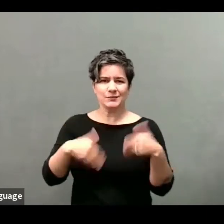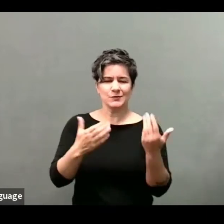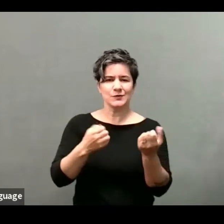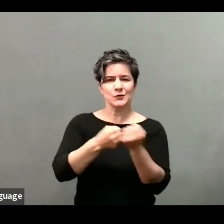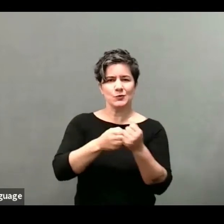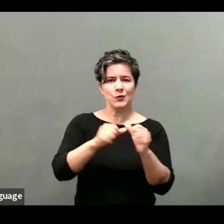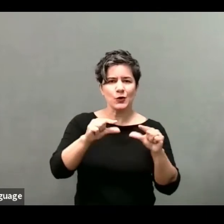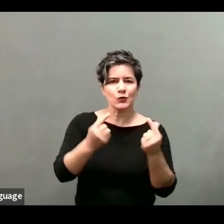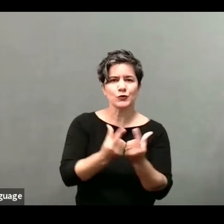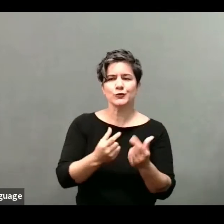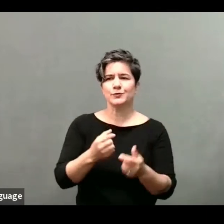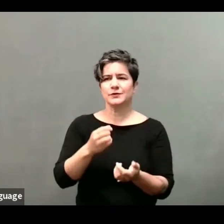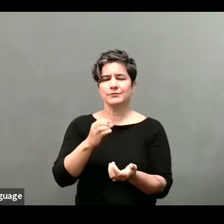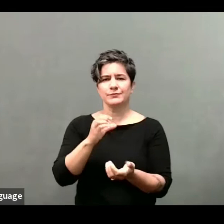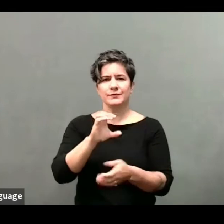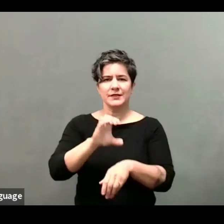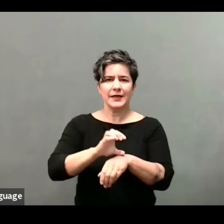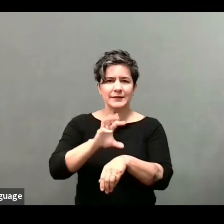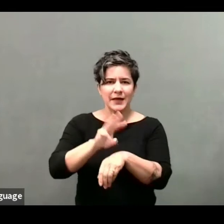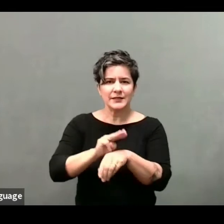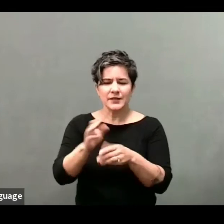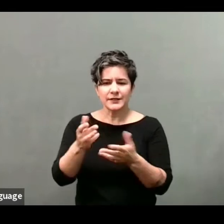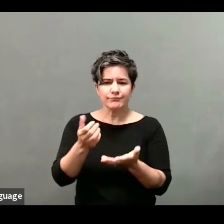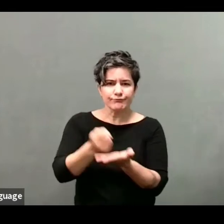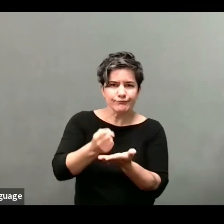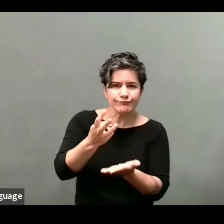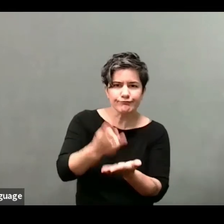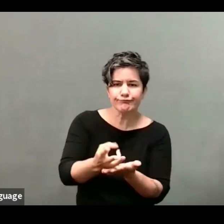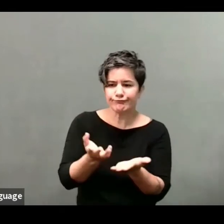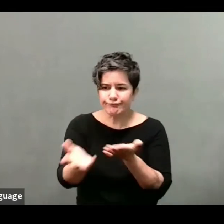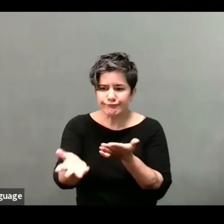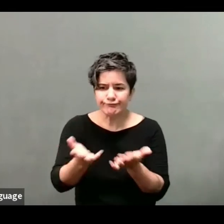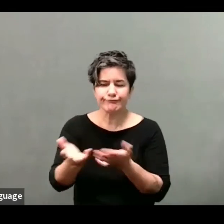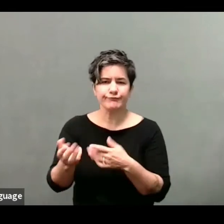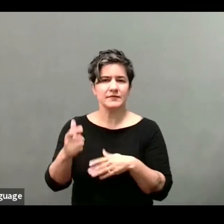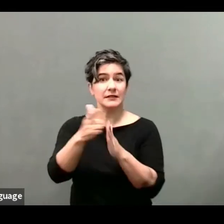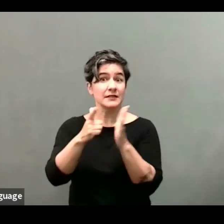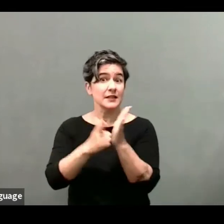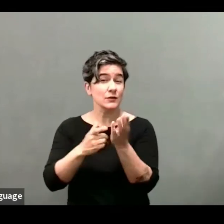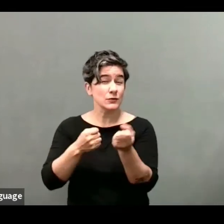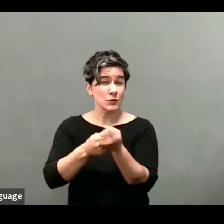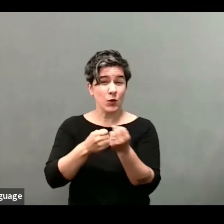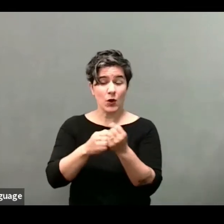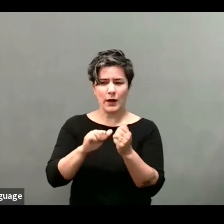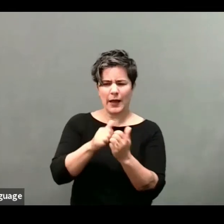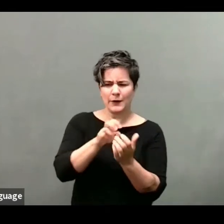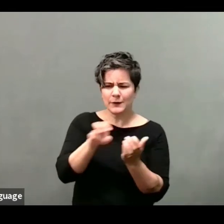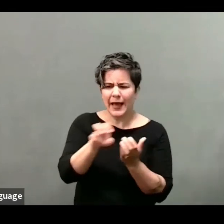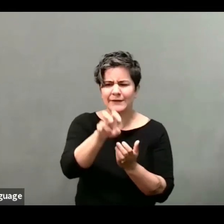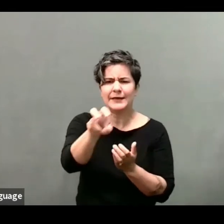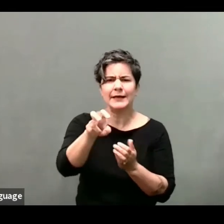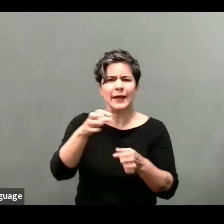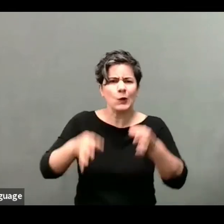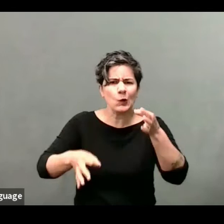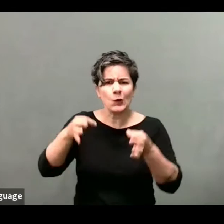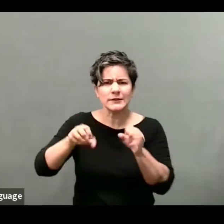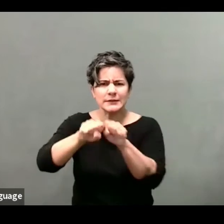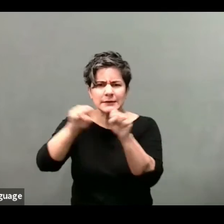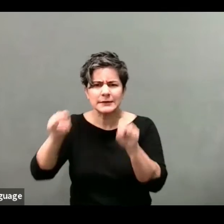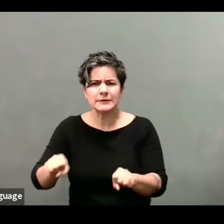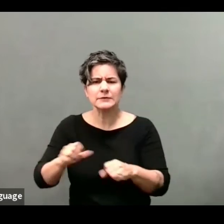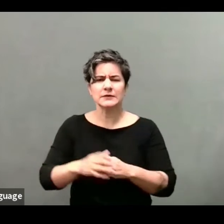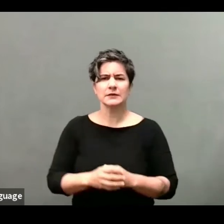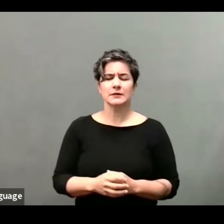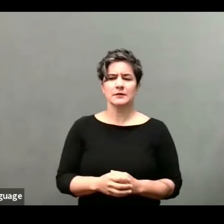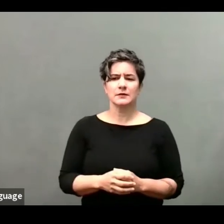offer case management. They might offer legal support around navigating what comes next. But one